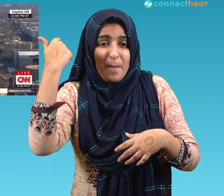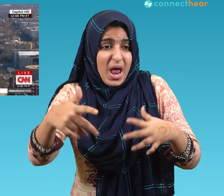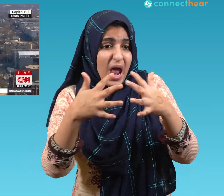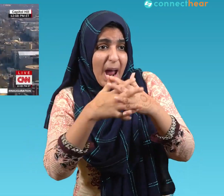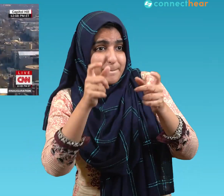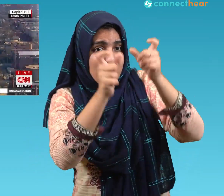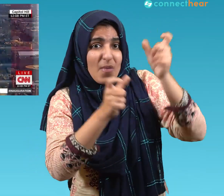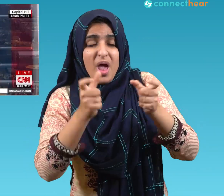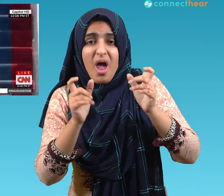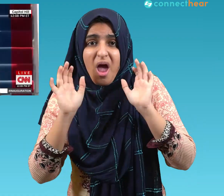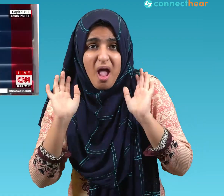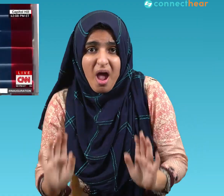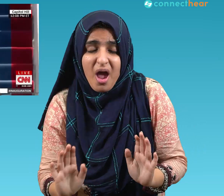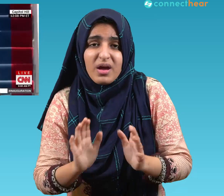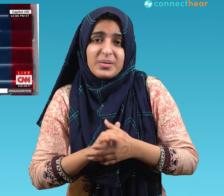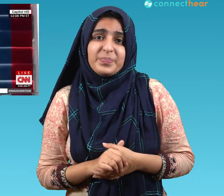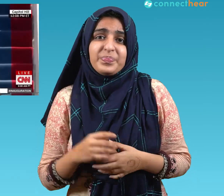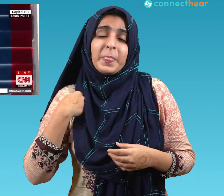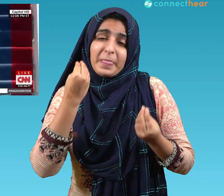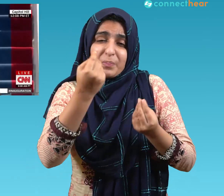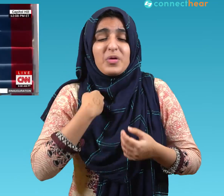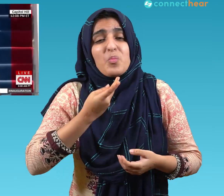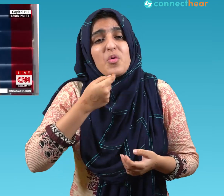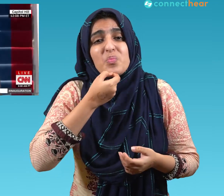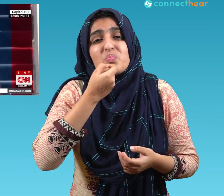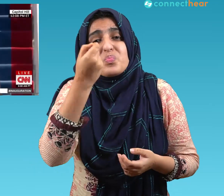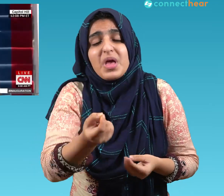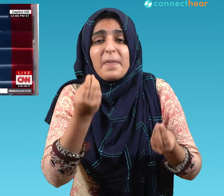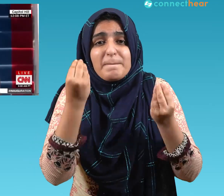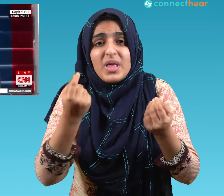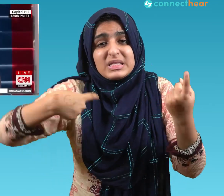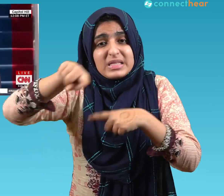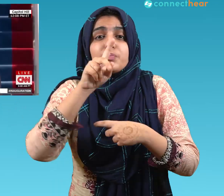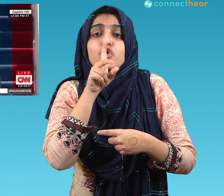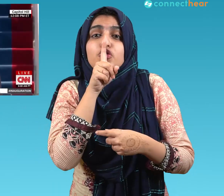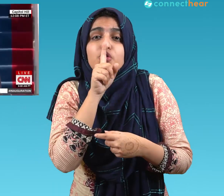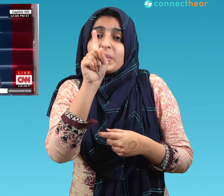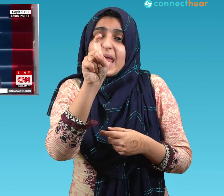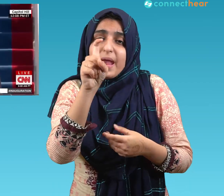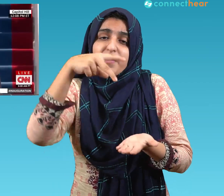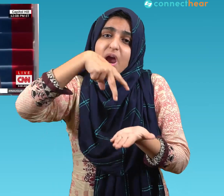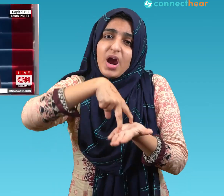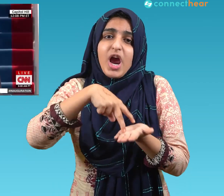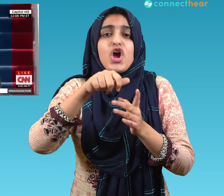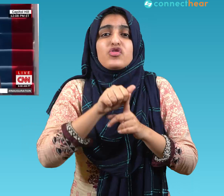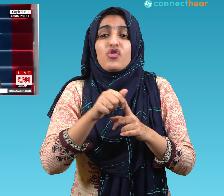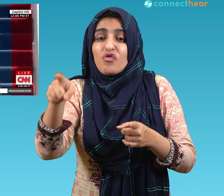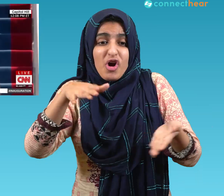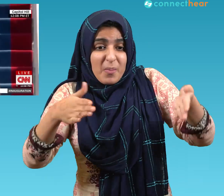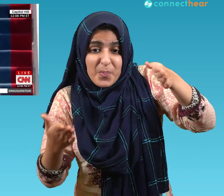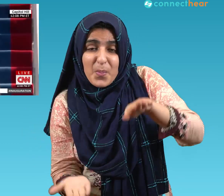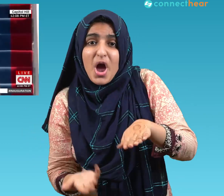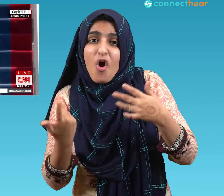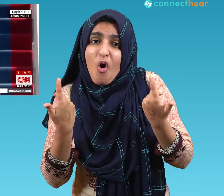we can and should be. So I ask you, let's say a silent prayer for those who've lost their lives and those